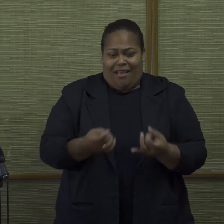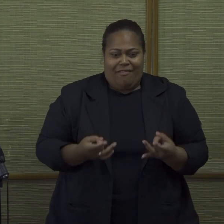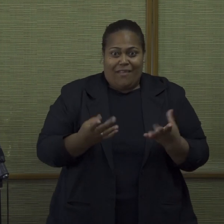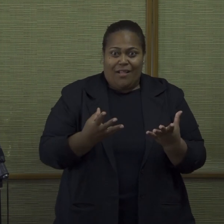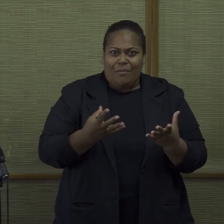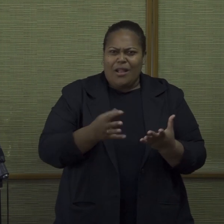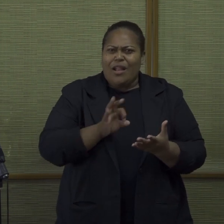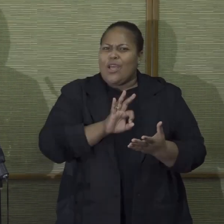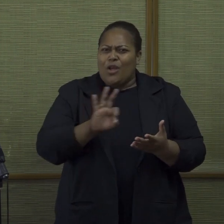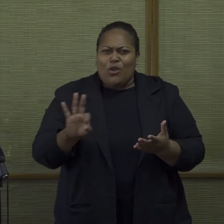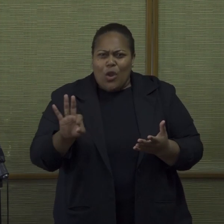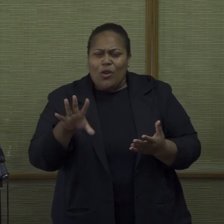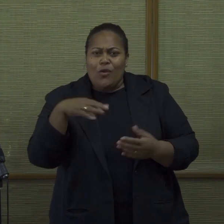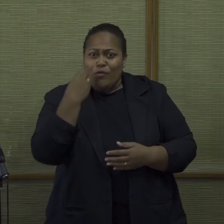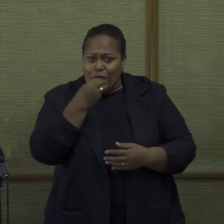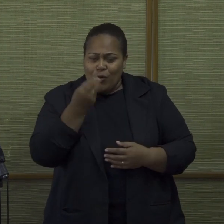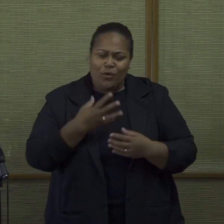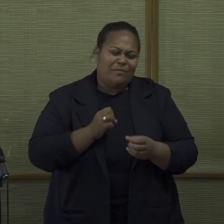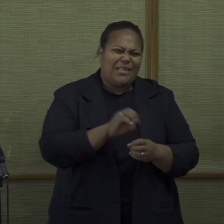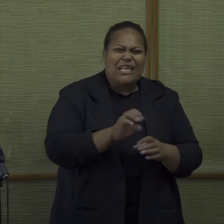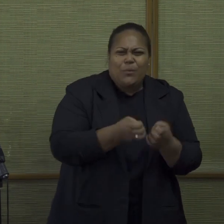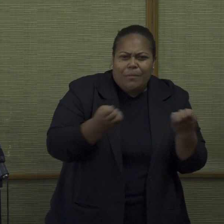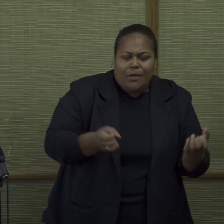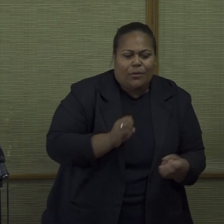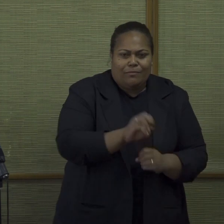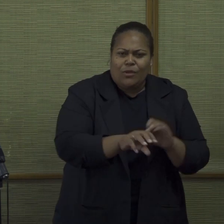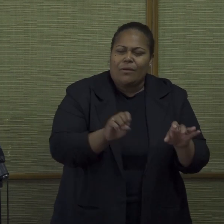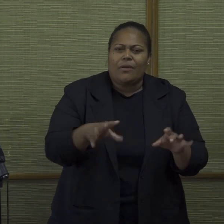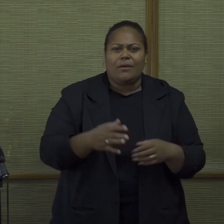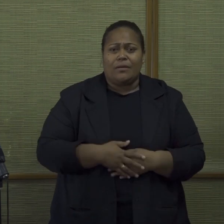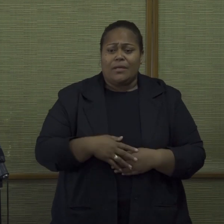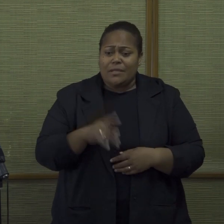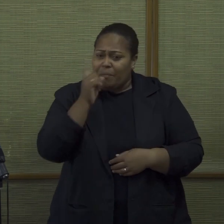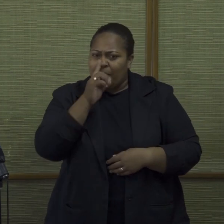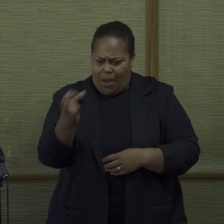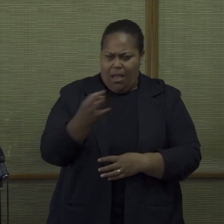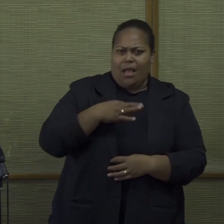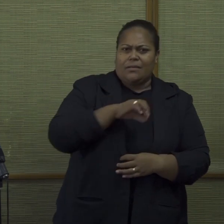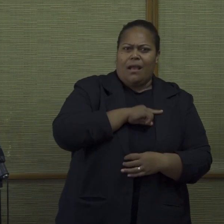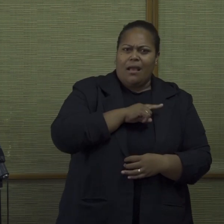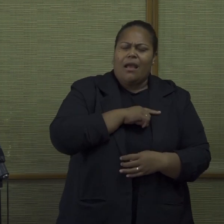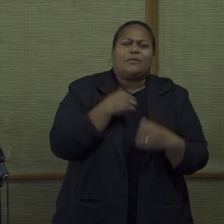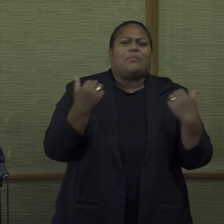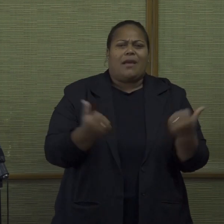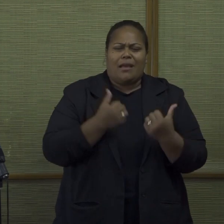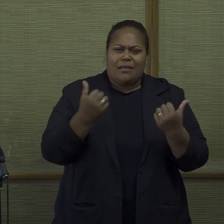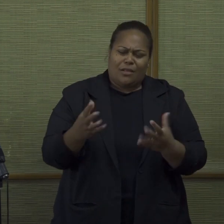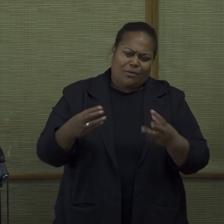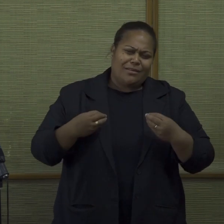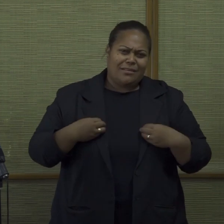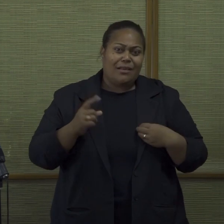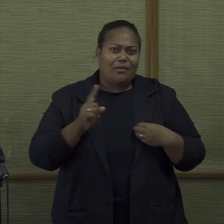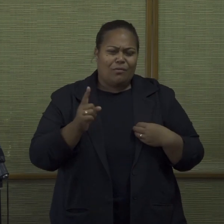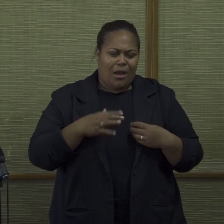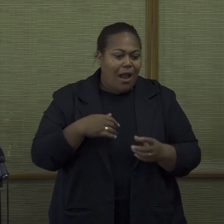Division. We have received many requests for information from the public, especially those in most affected provinces. I wish